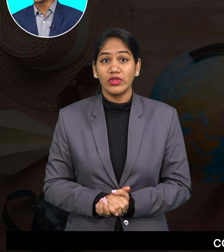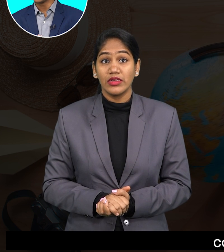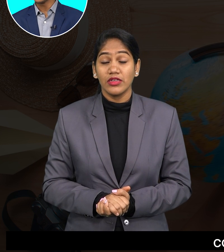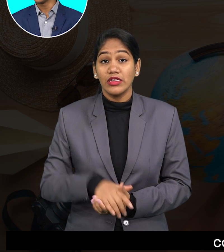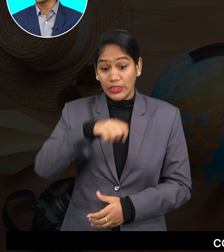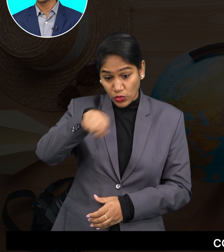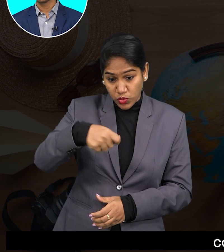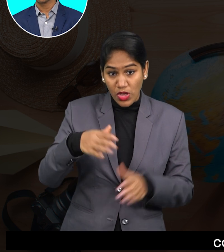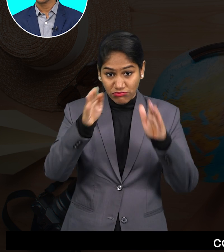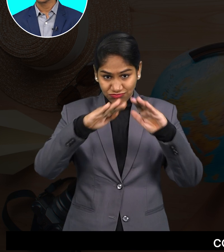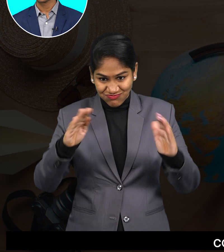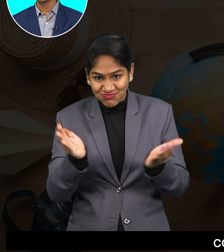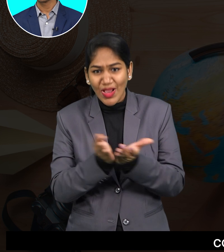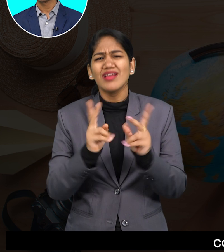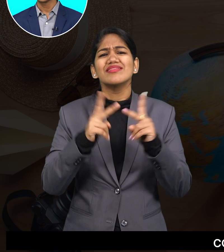cooking utensils,